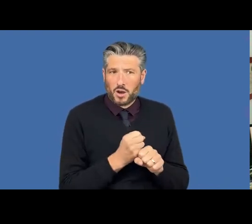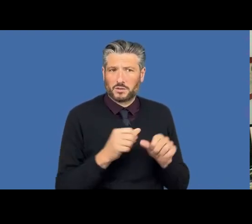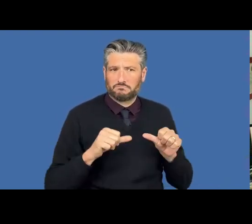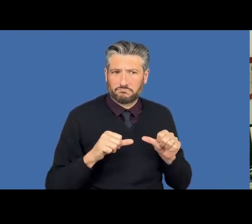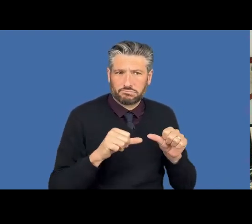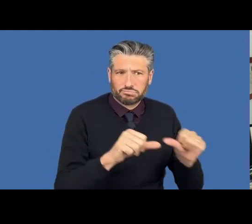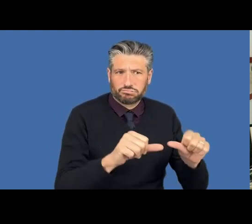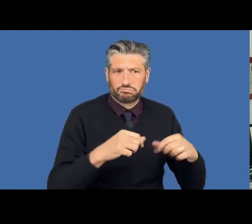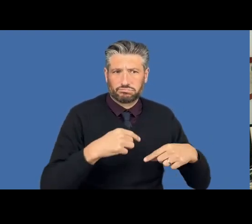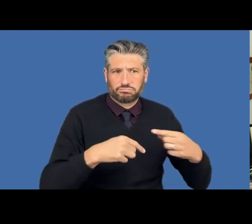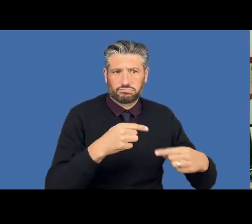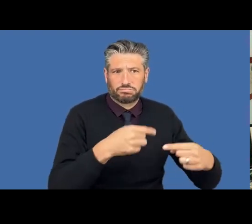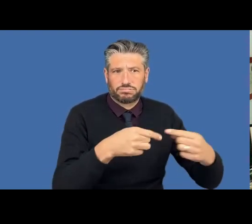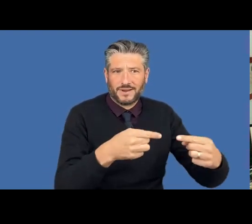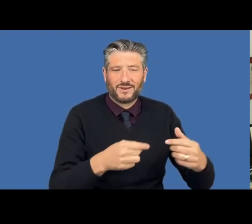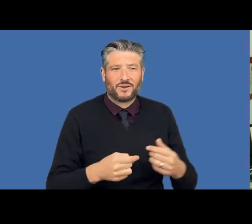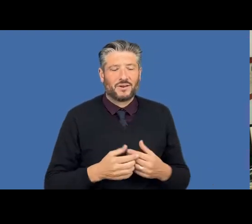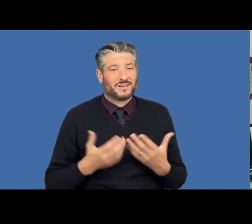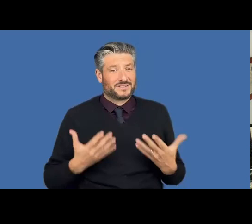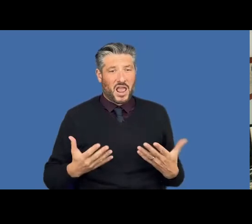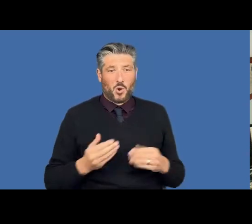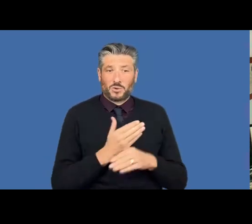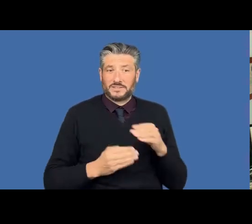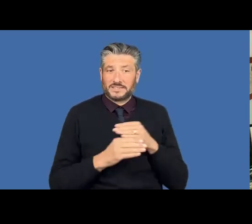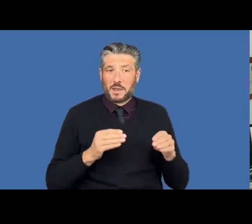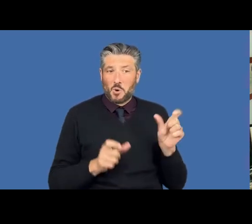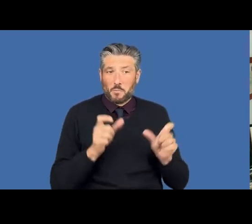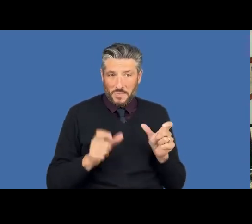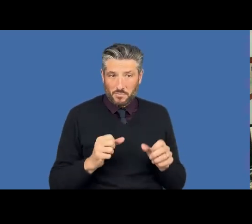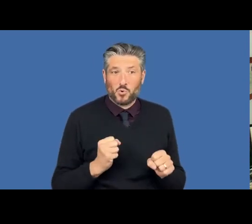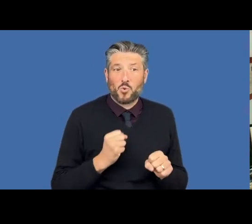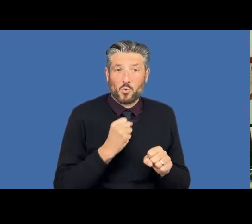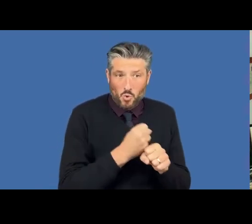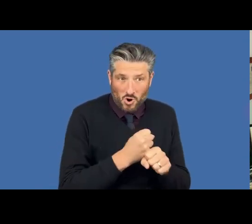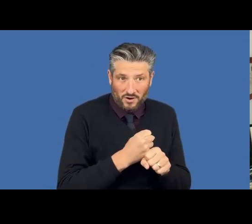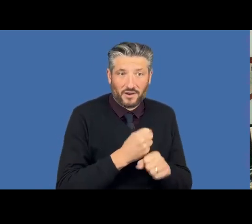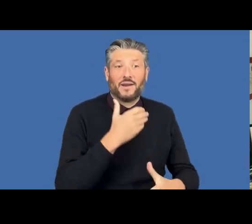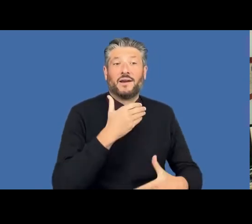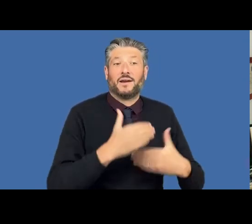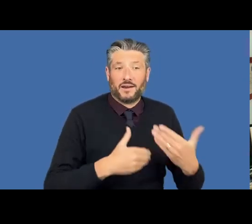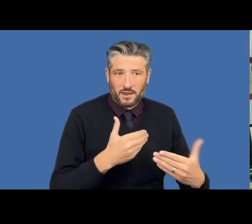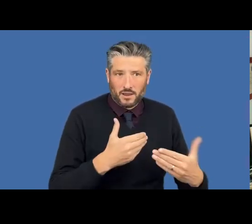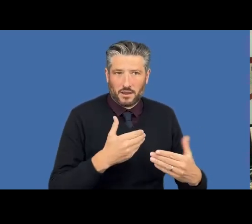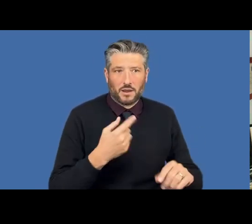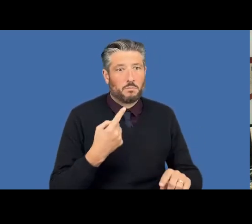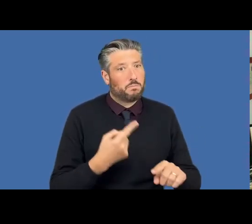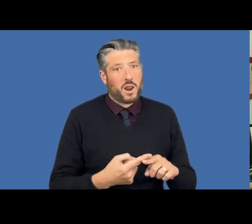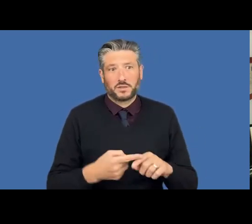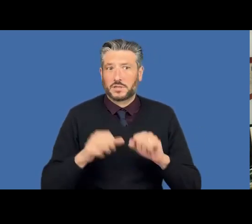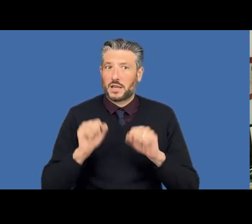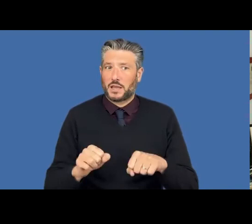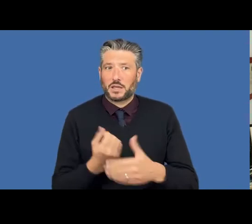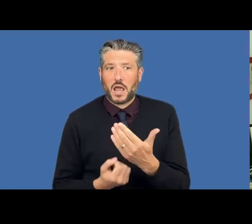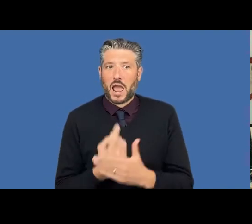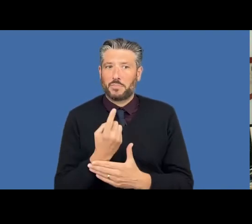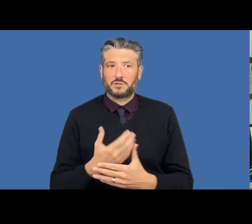are already employees, and lots of employees acquire disabilities during their working lifetime. And one of the things that cost businesses